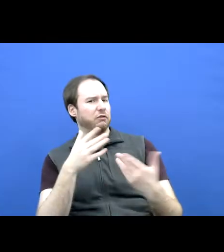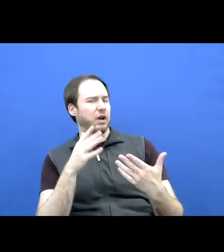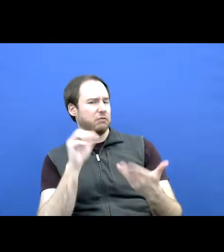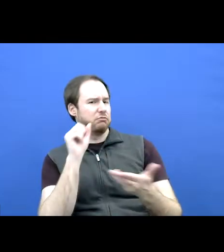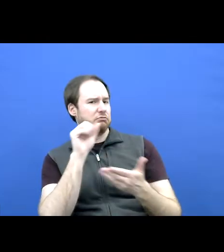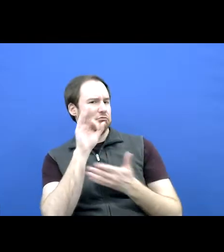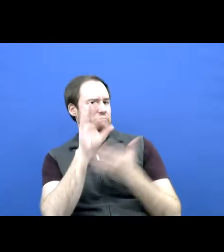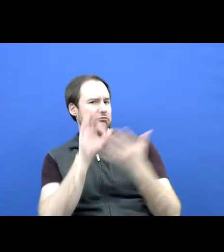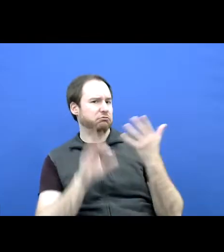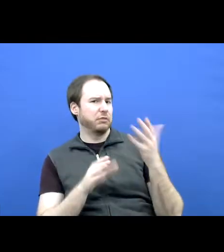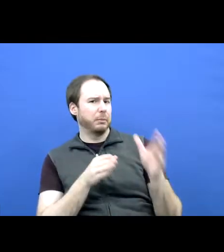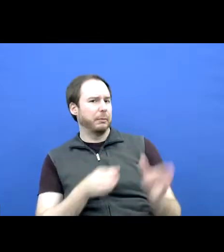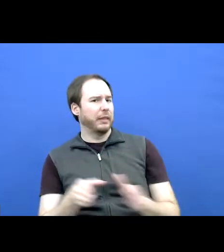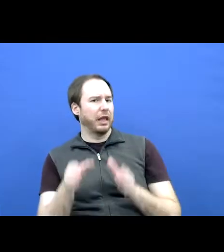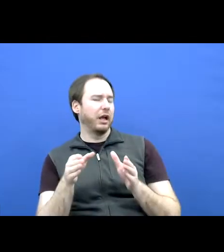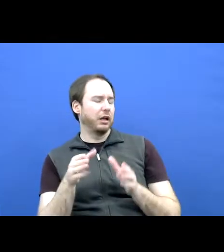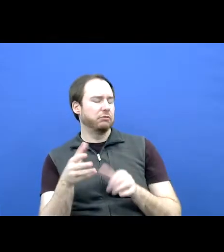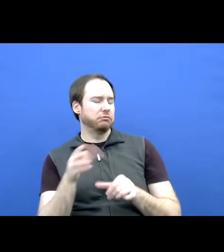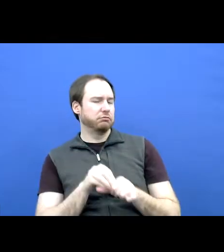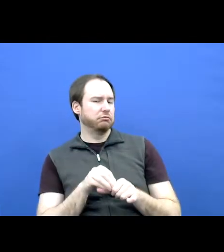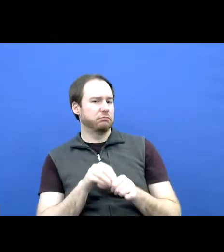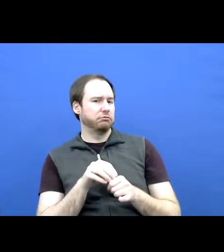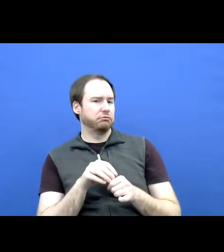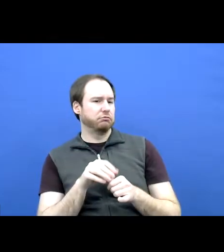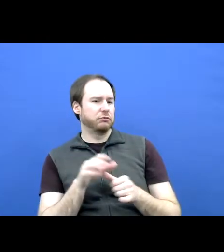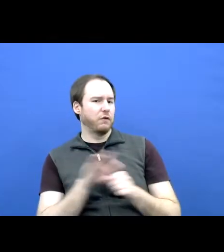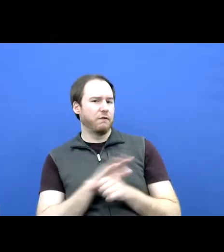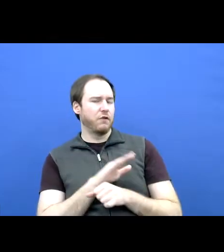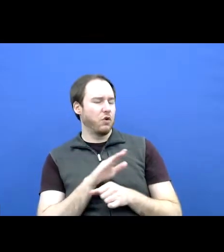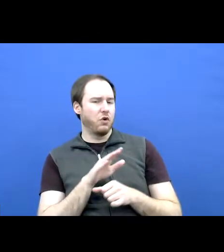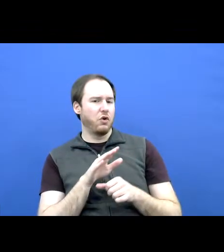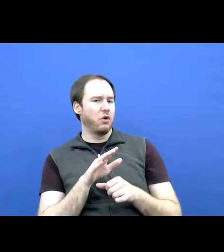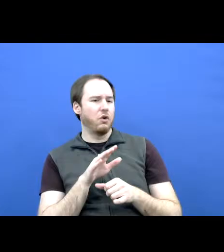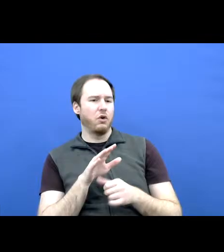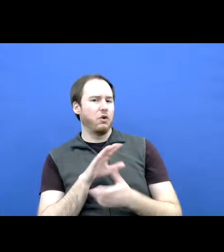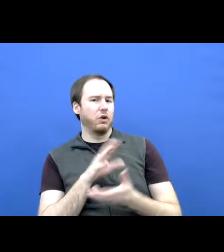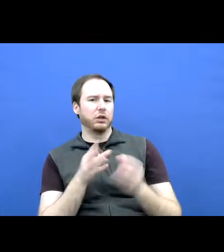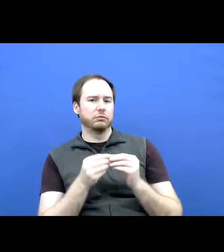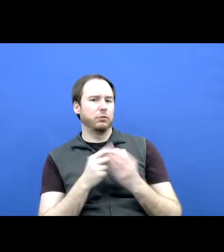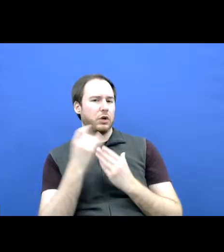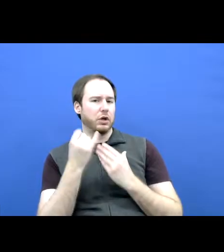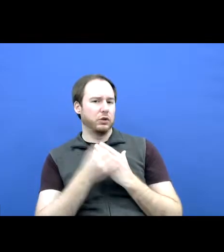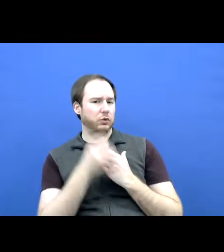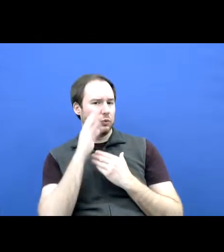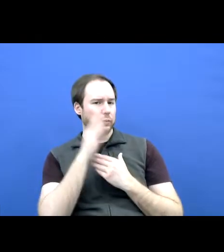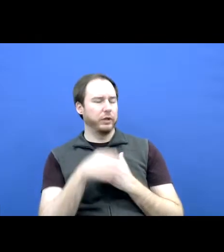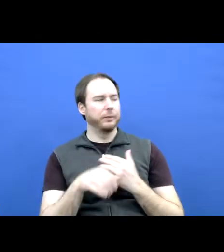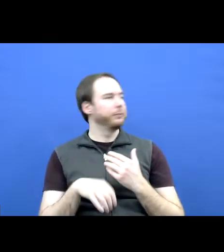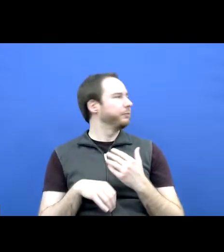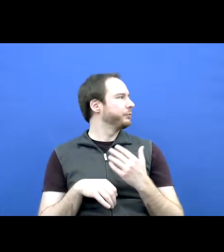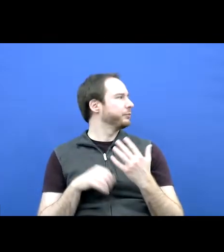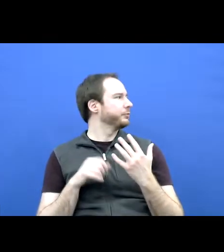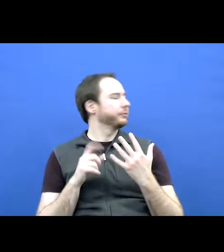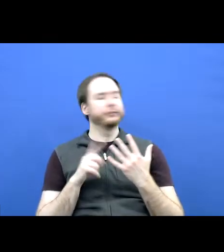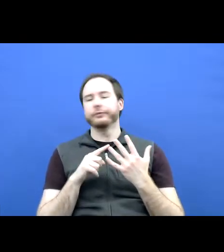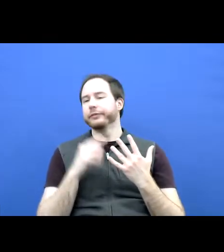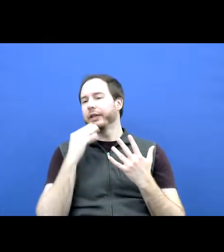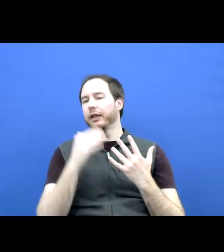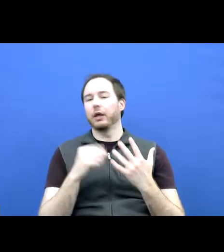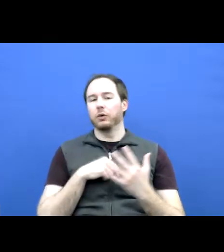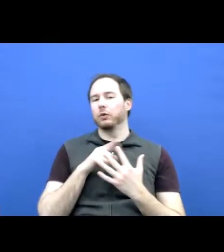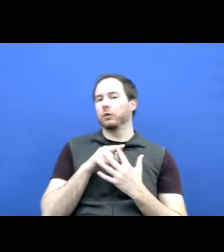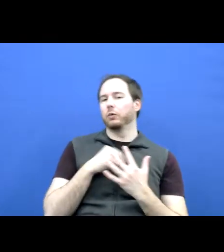of interim plan until the full scale renovation happens. Thanks, Eric. The one other